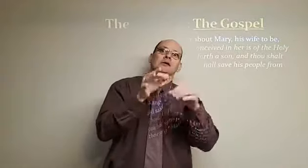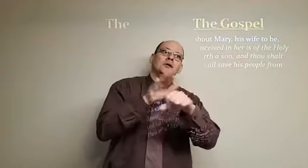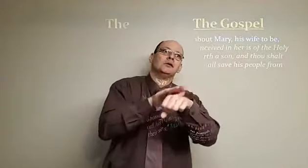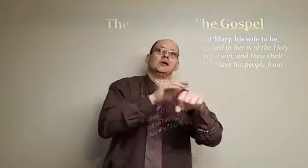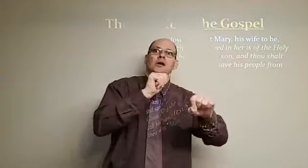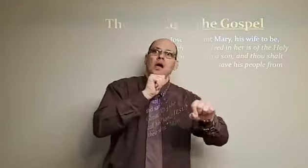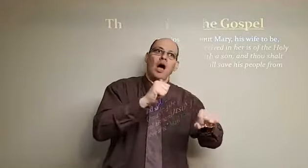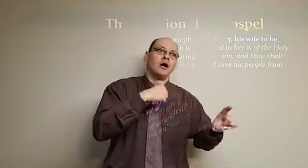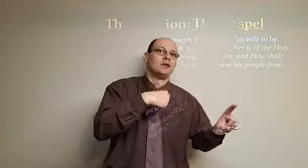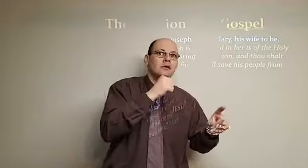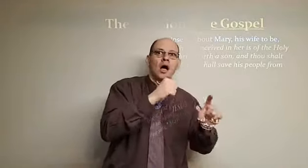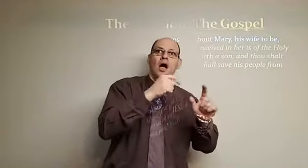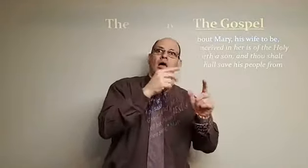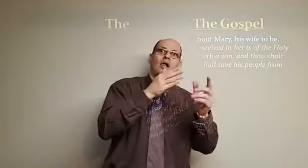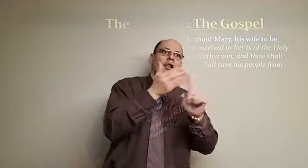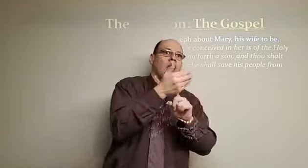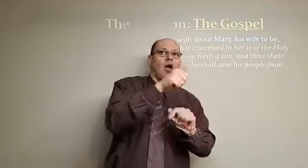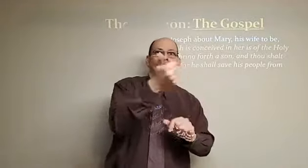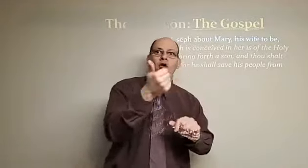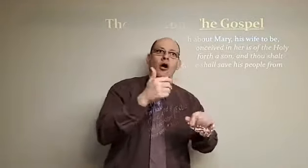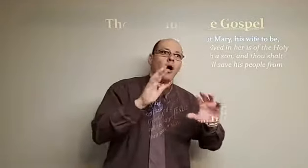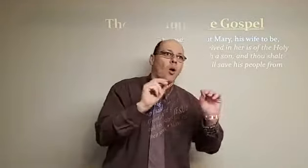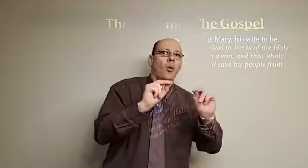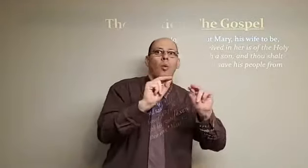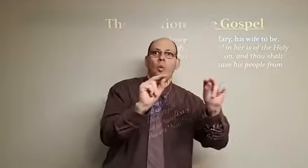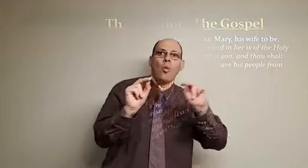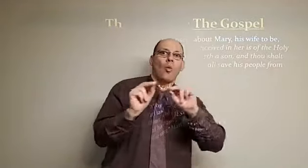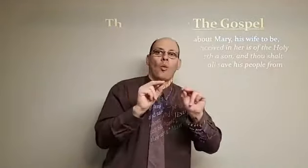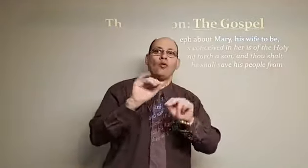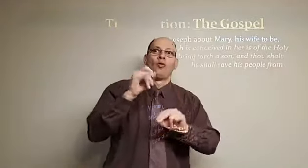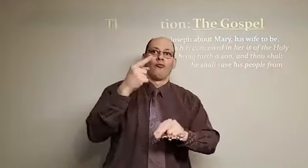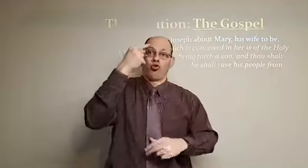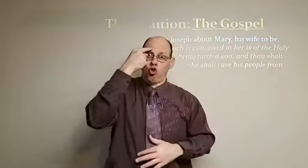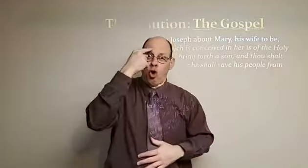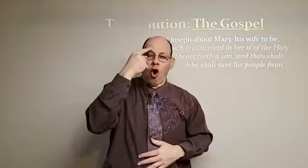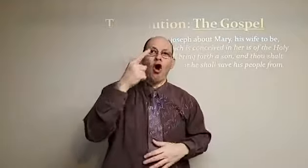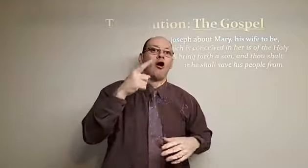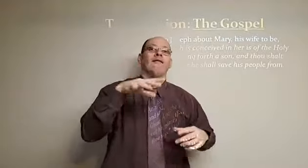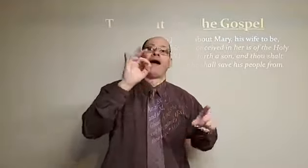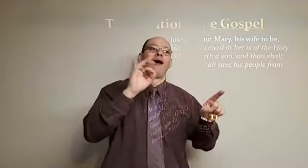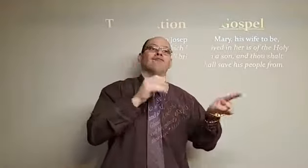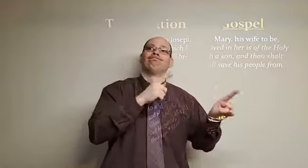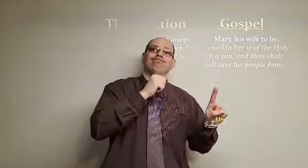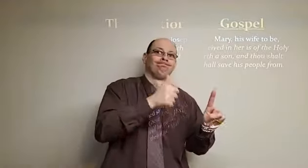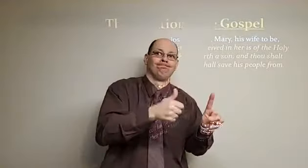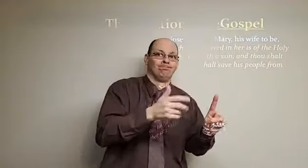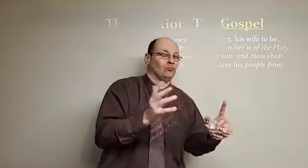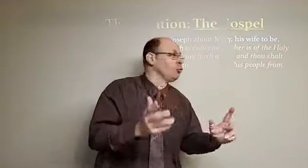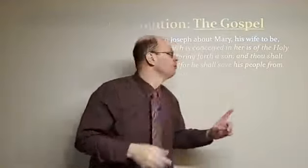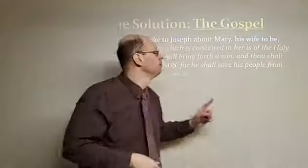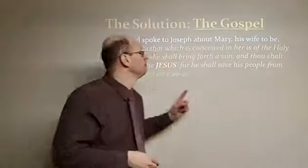and it was explained to him that who she carried was the Holy Ghost